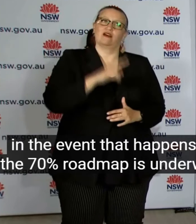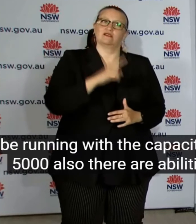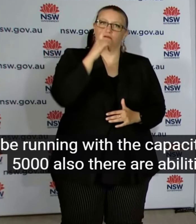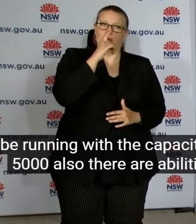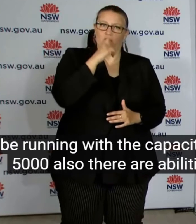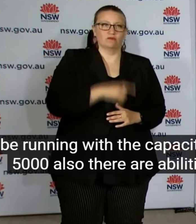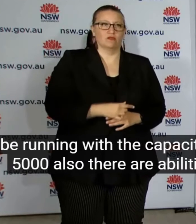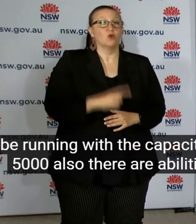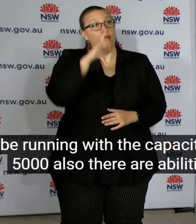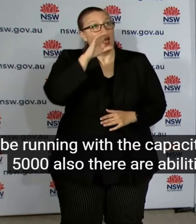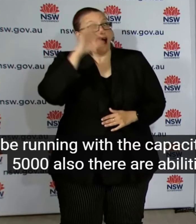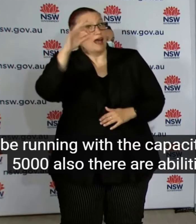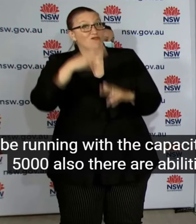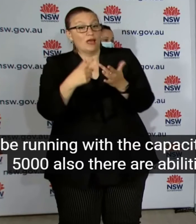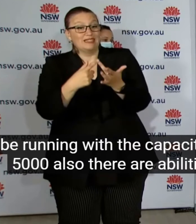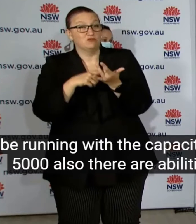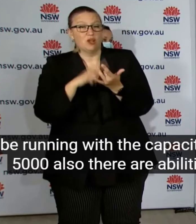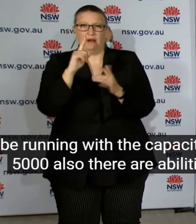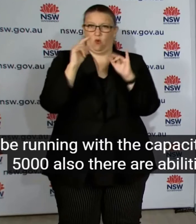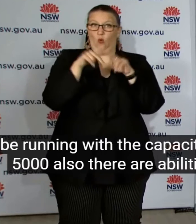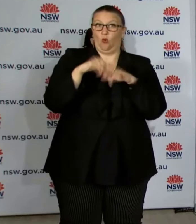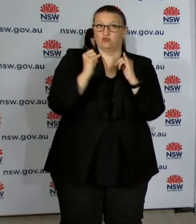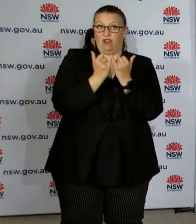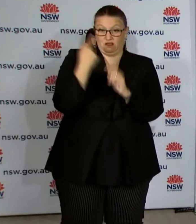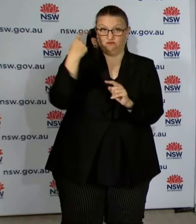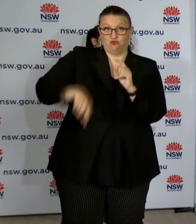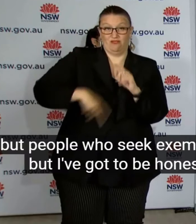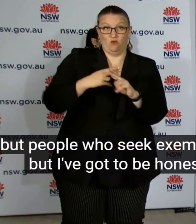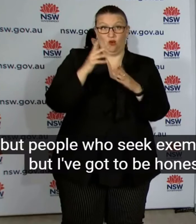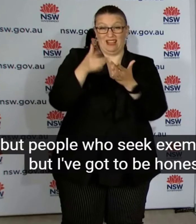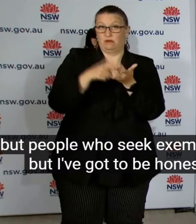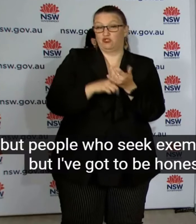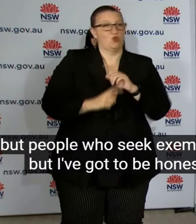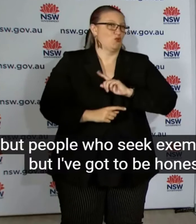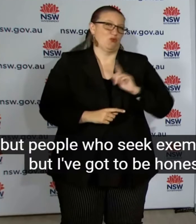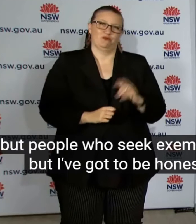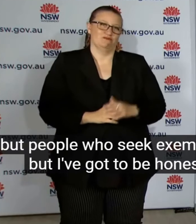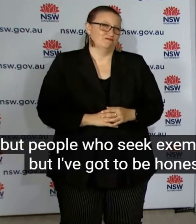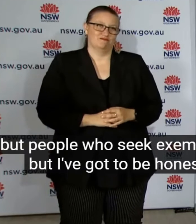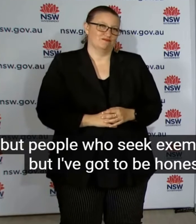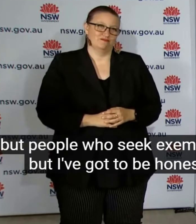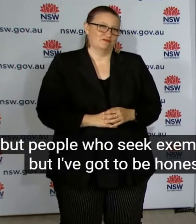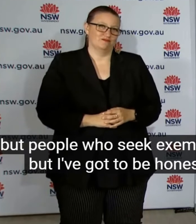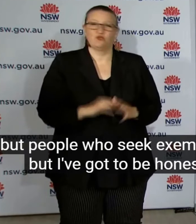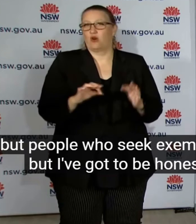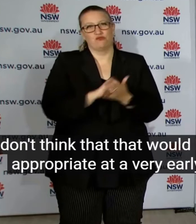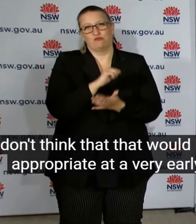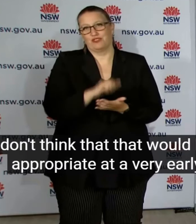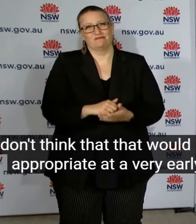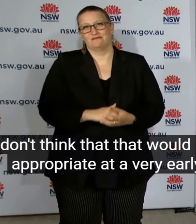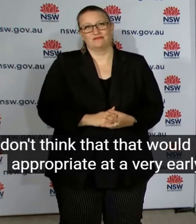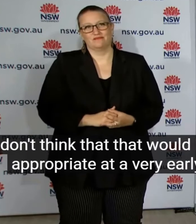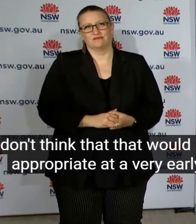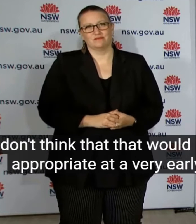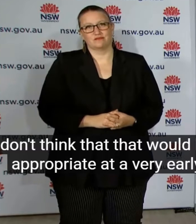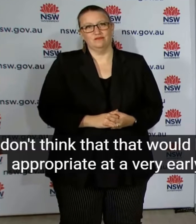people to seek exemptions, but I've got to be honest, I don't think that would be appropriate at a very early stage in the 70% roadmap. But we don't know